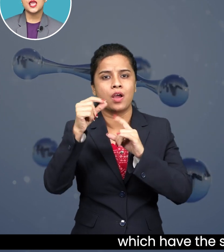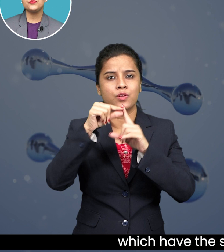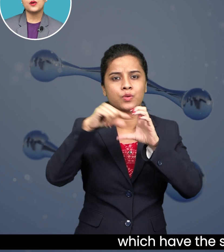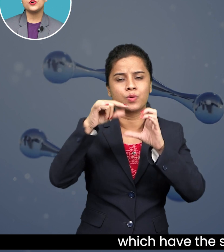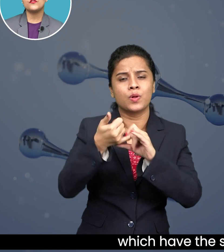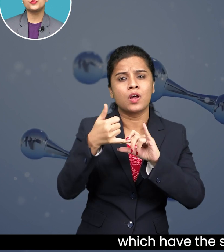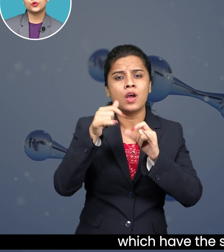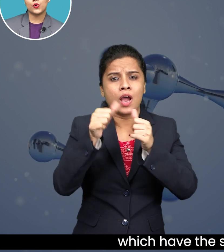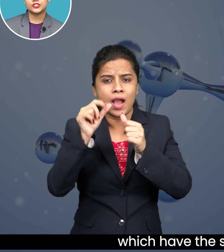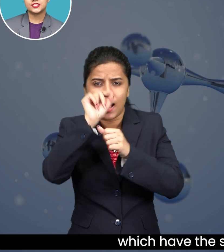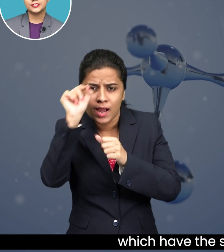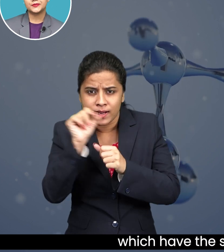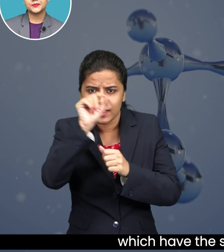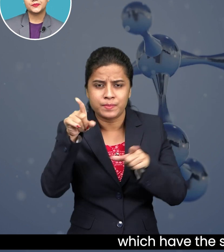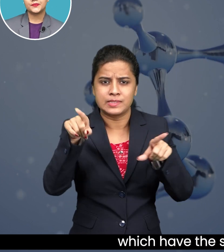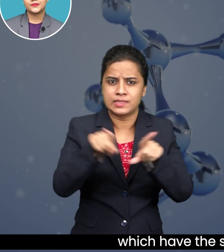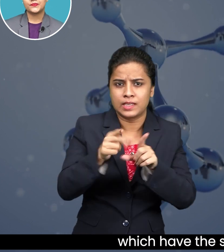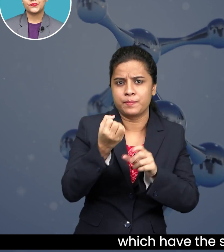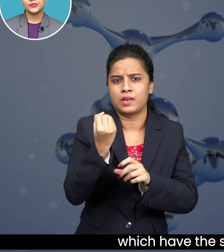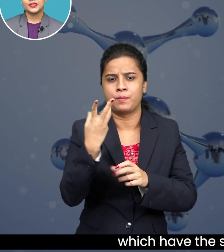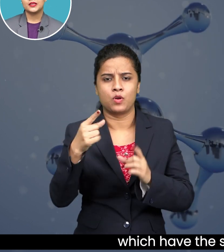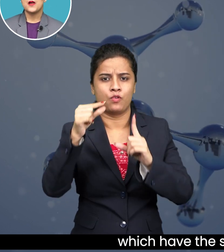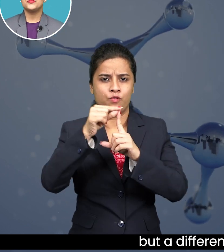the same number of protons